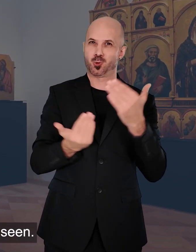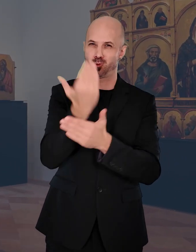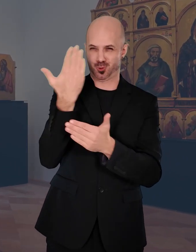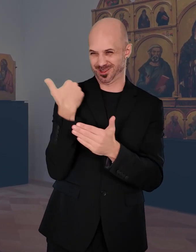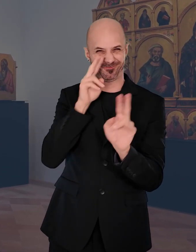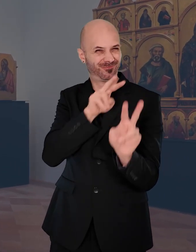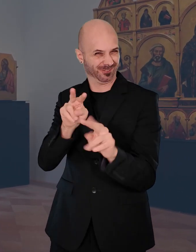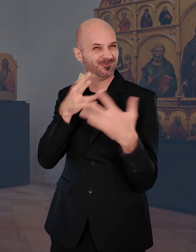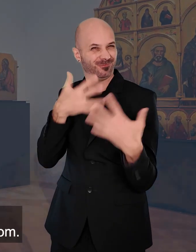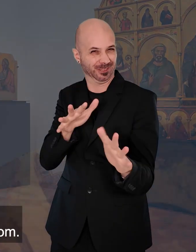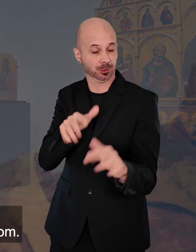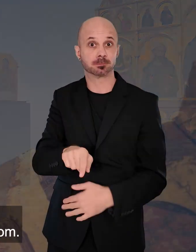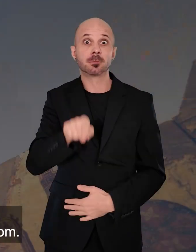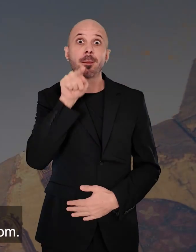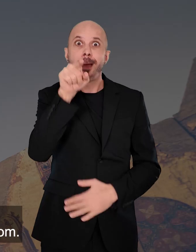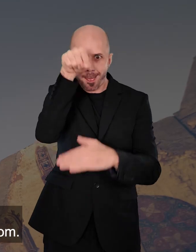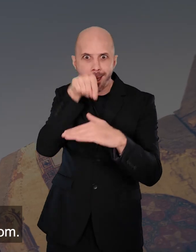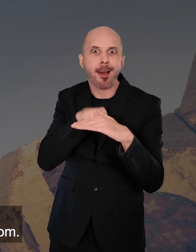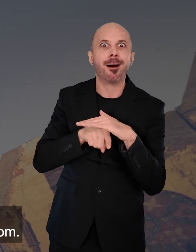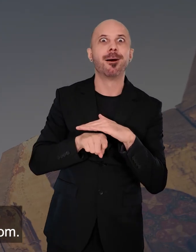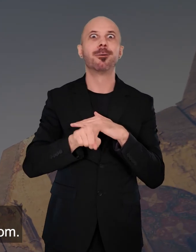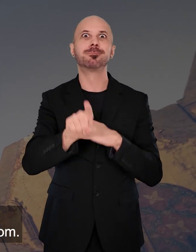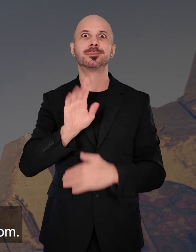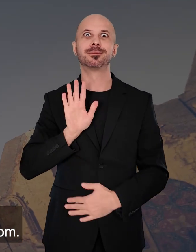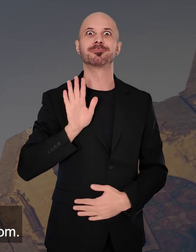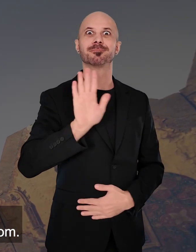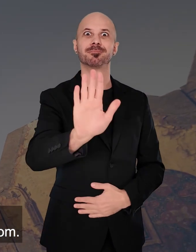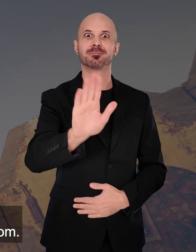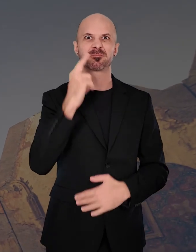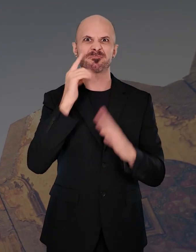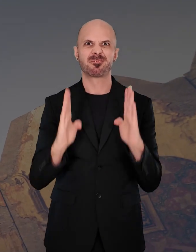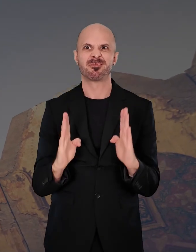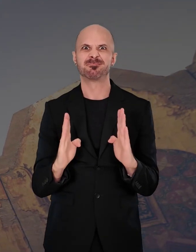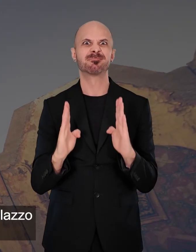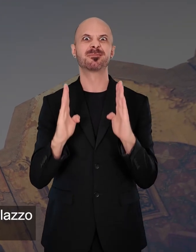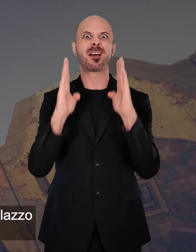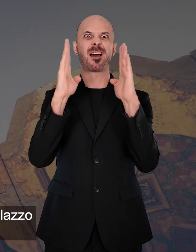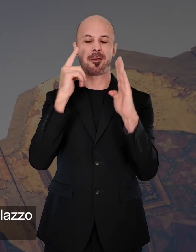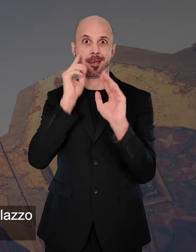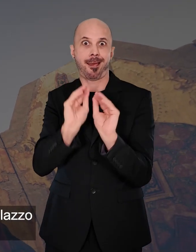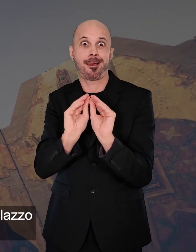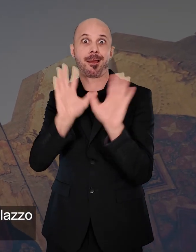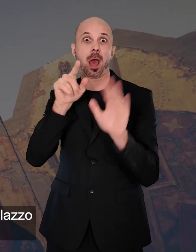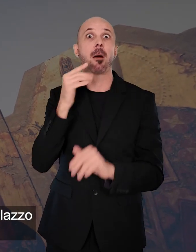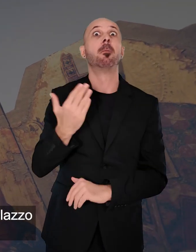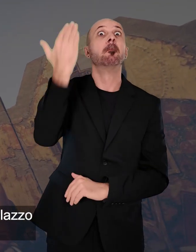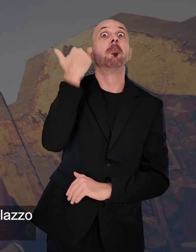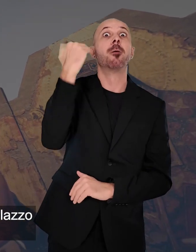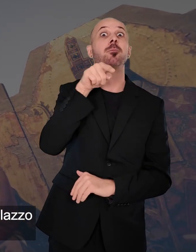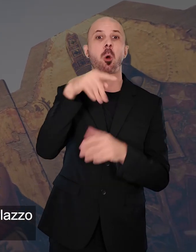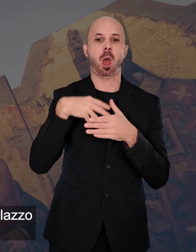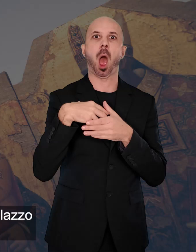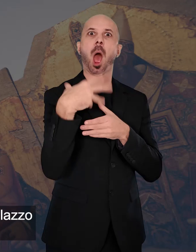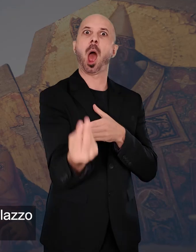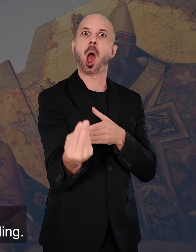seen. A tower is visible on the opposite side of the room. It originally stood outside the